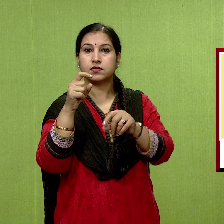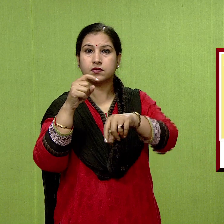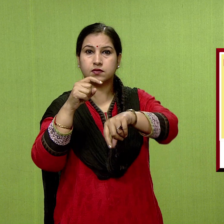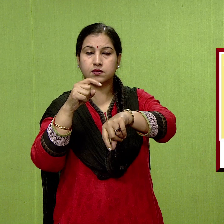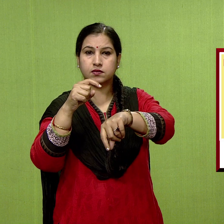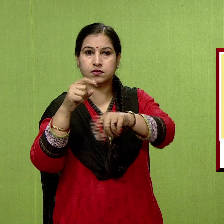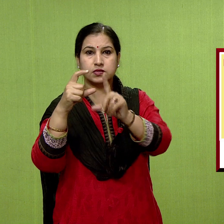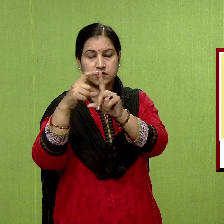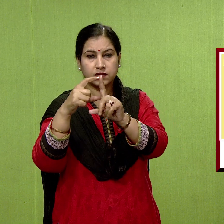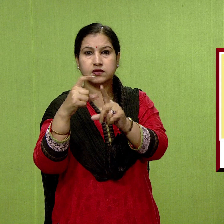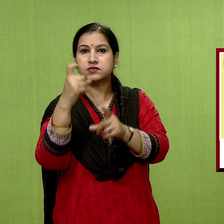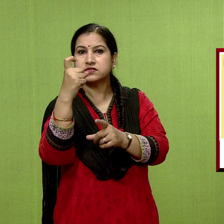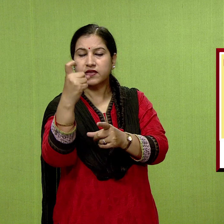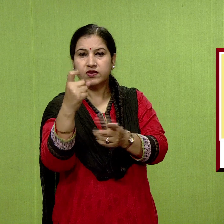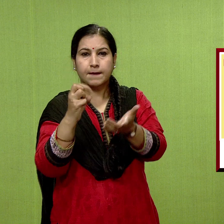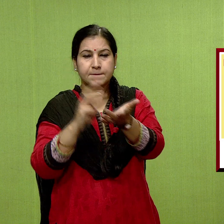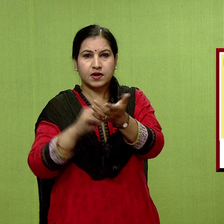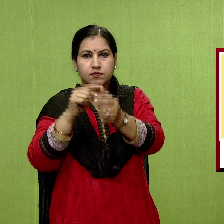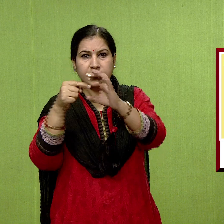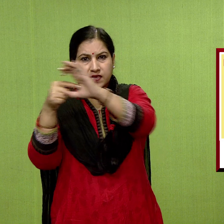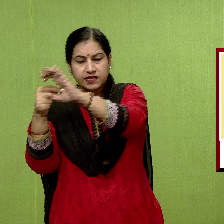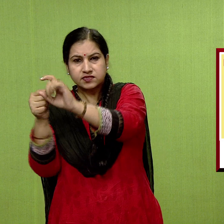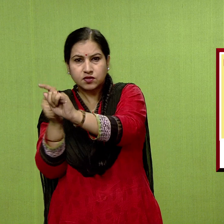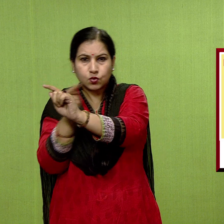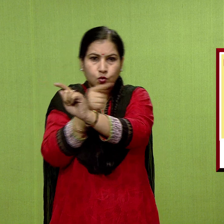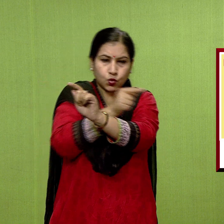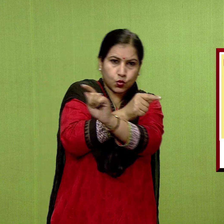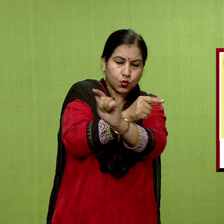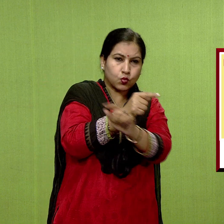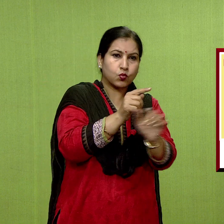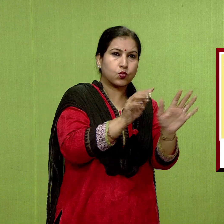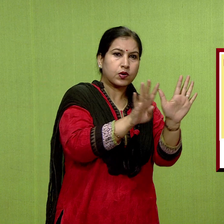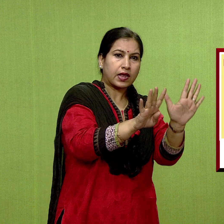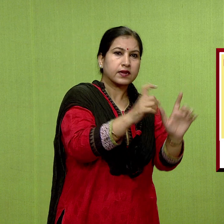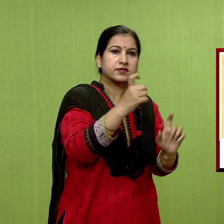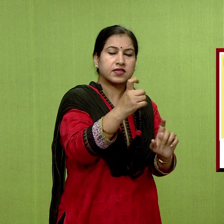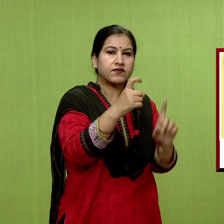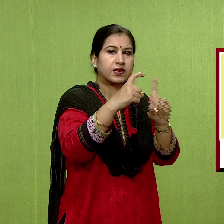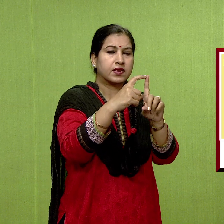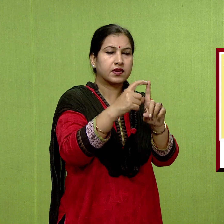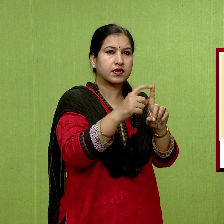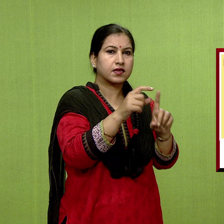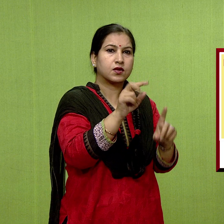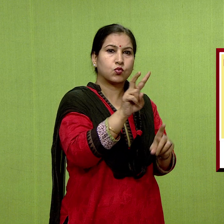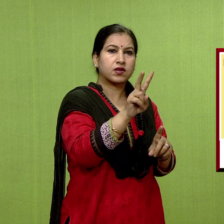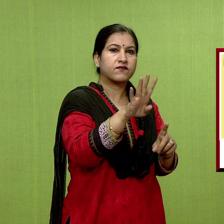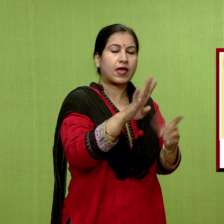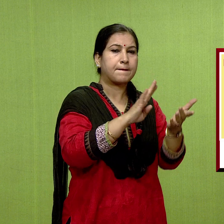east to 97 degree 25 minutes east